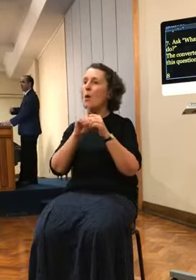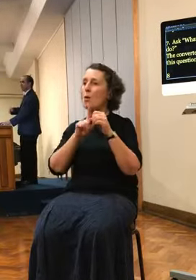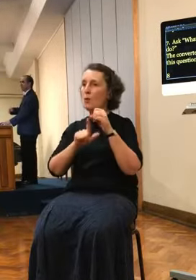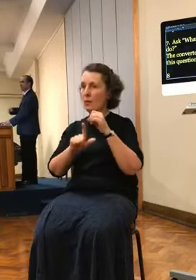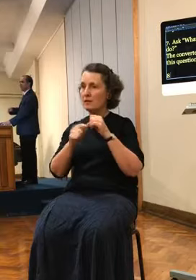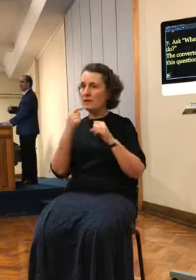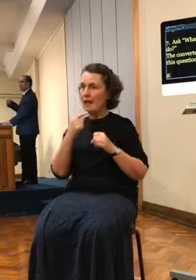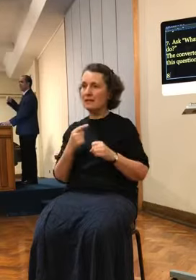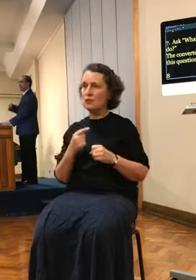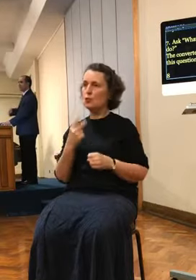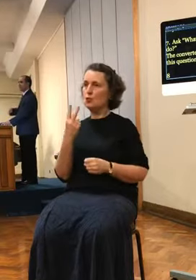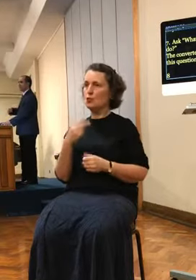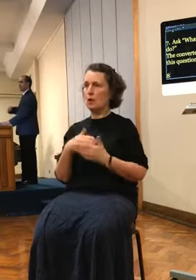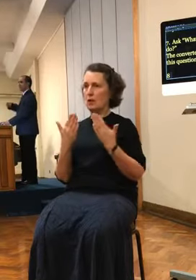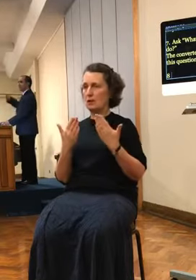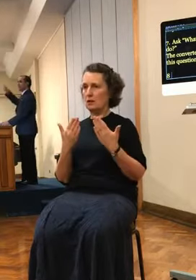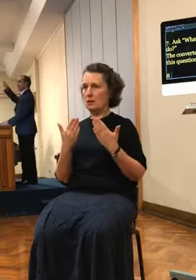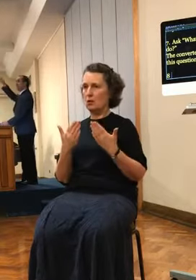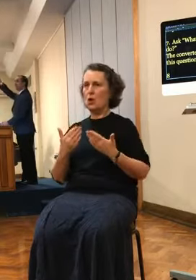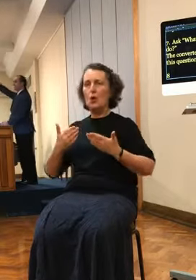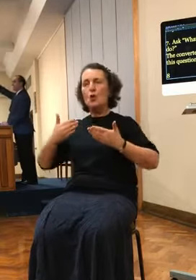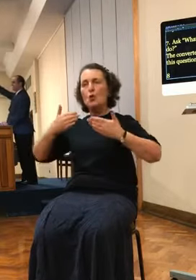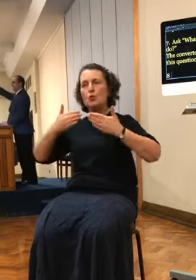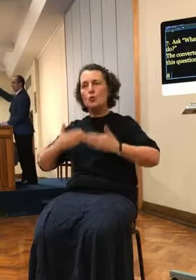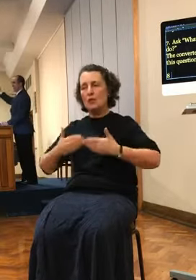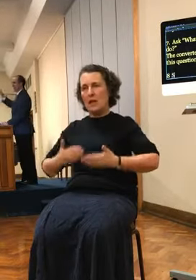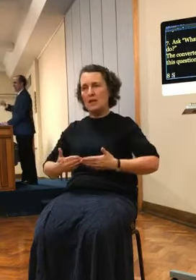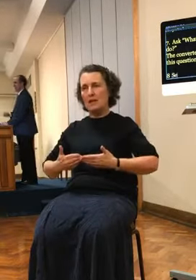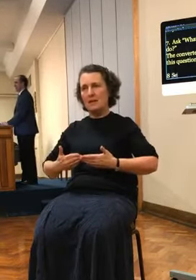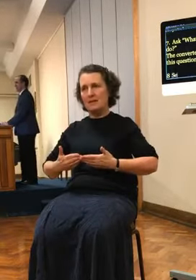Today, this day, and that day.